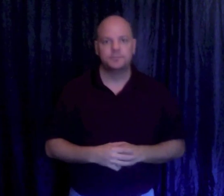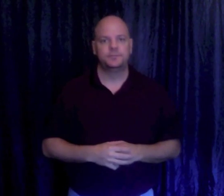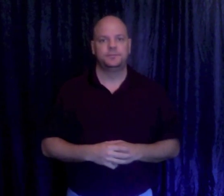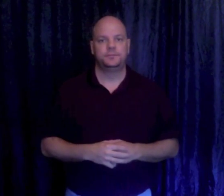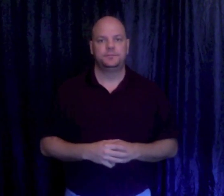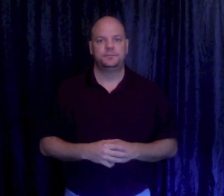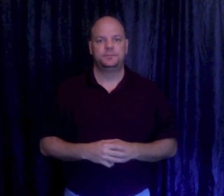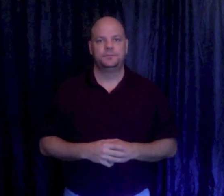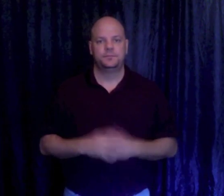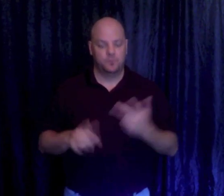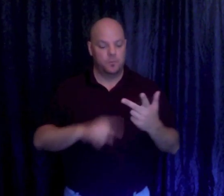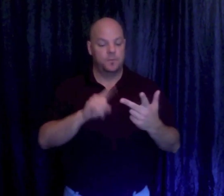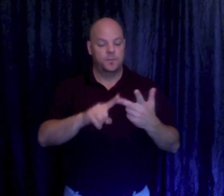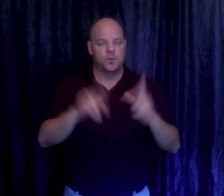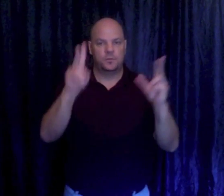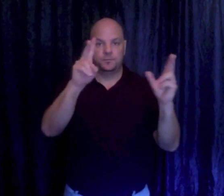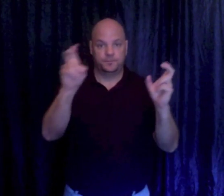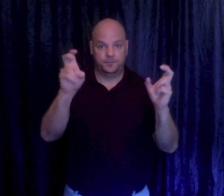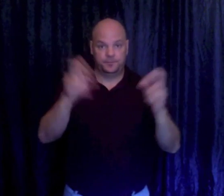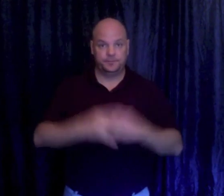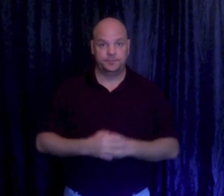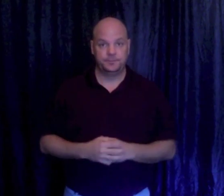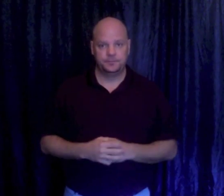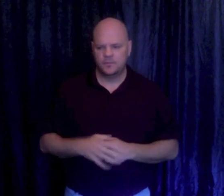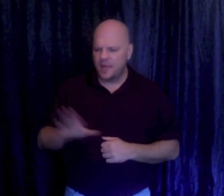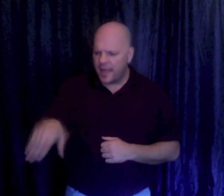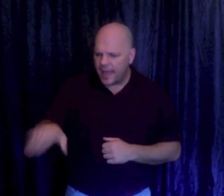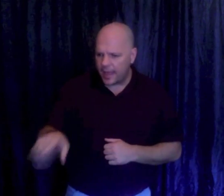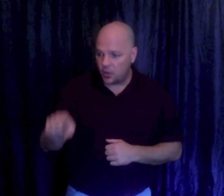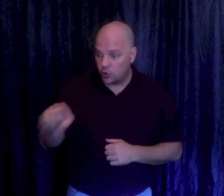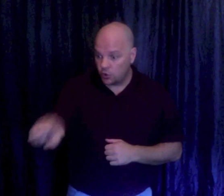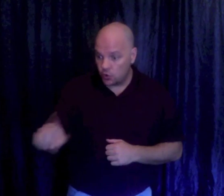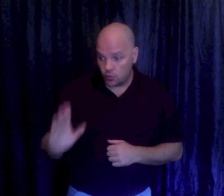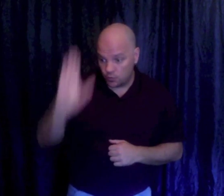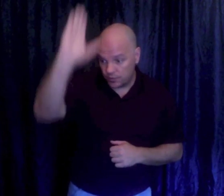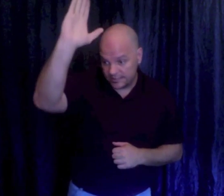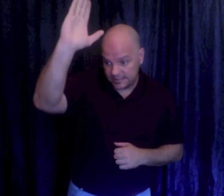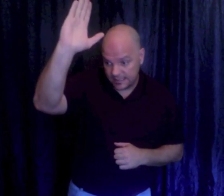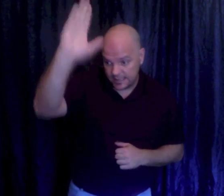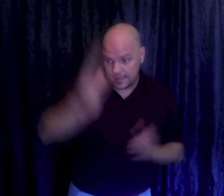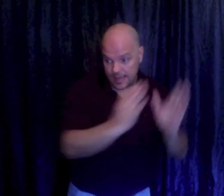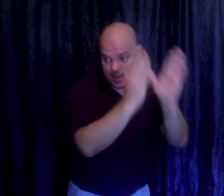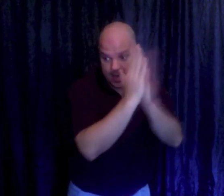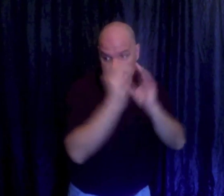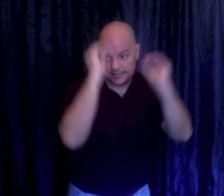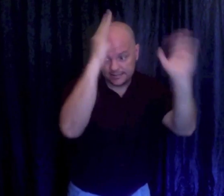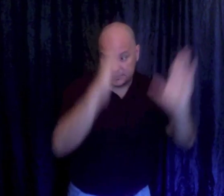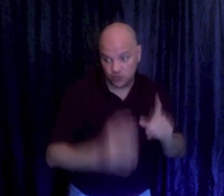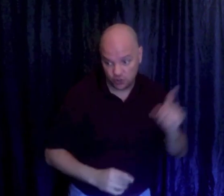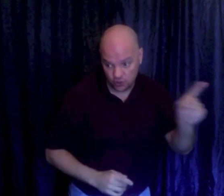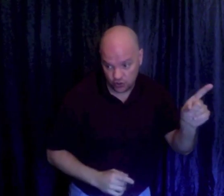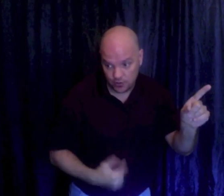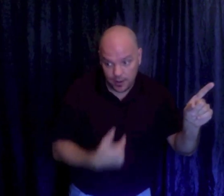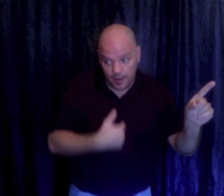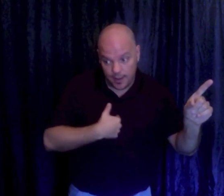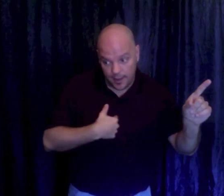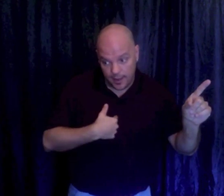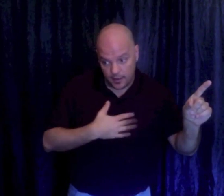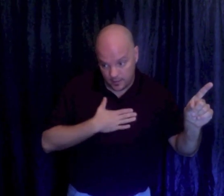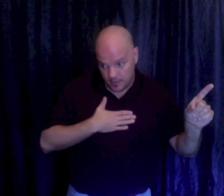And then the third one said, hey, you raise hand, ask teacher, I admit,